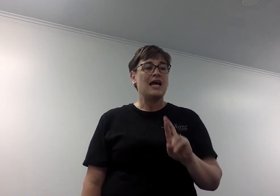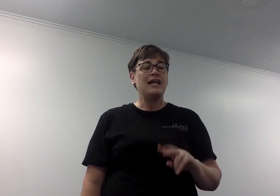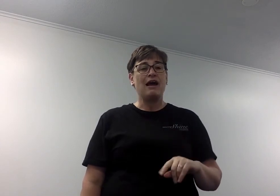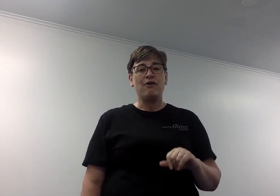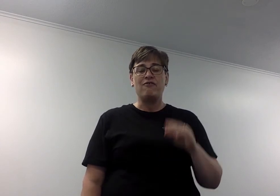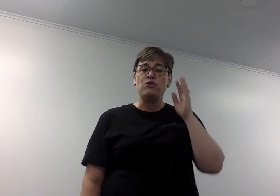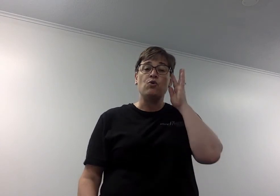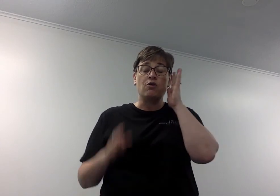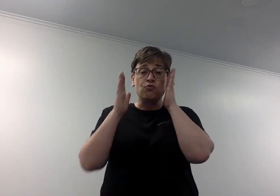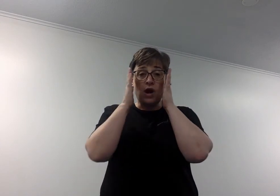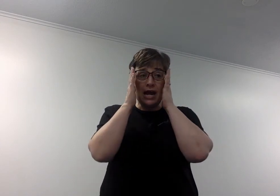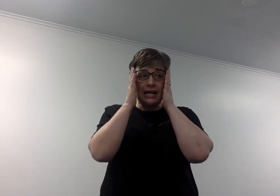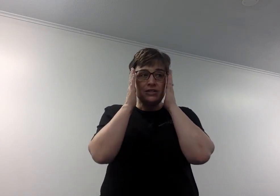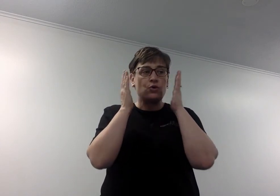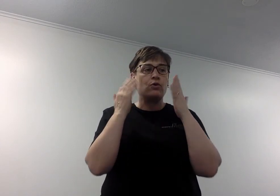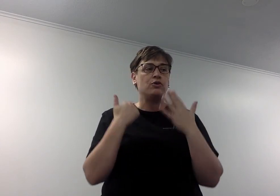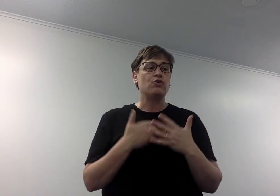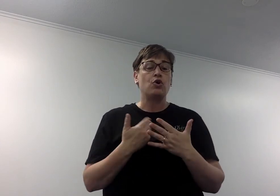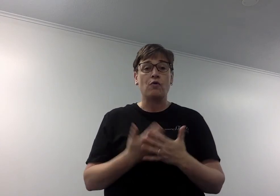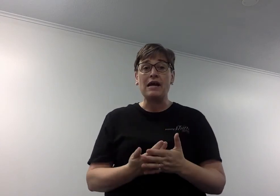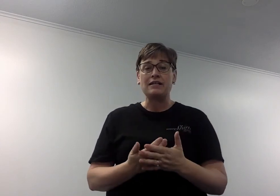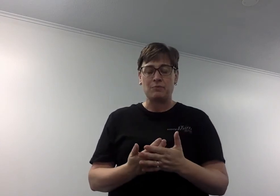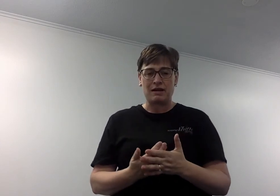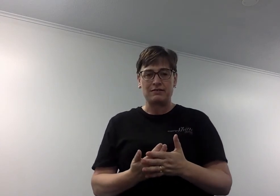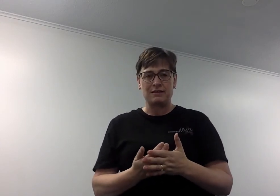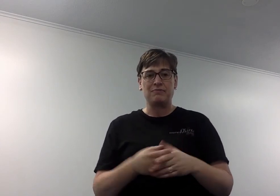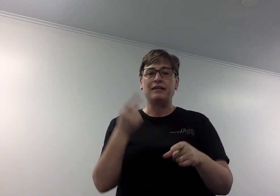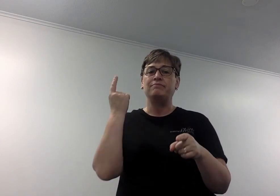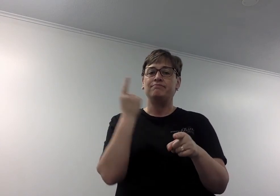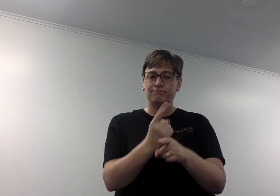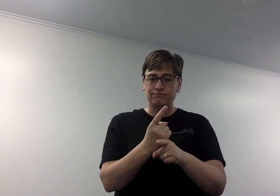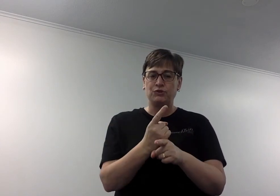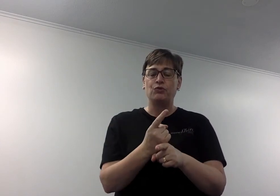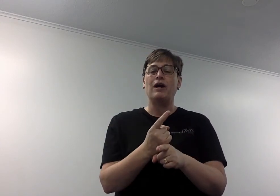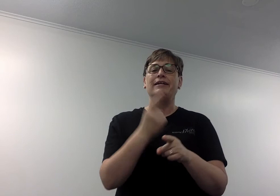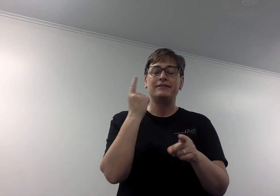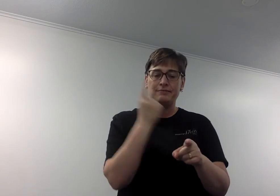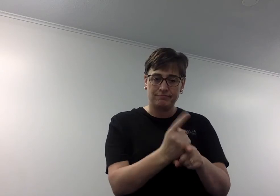Now, if you are right or you're correct about something, you're right.